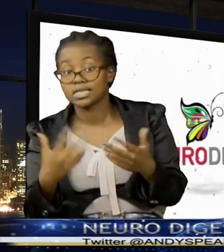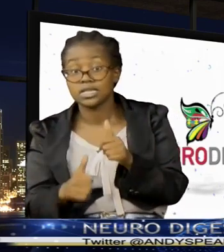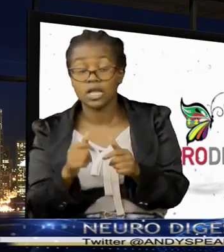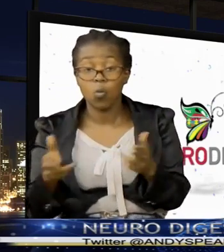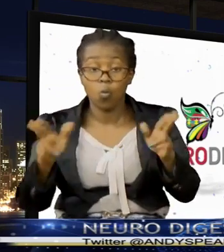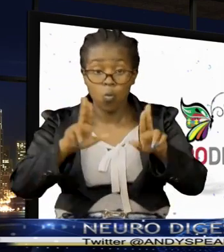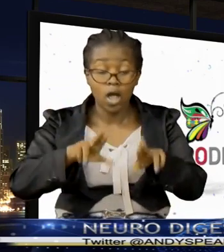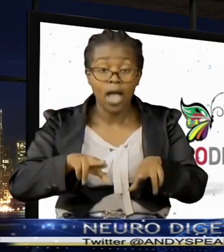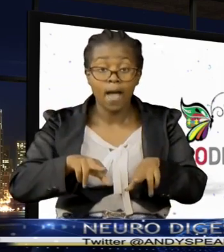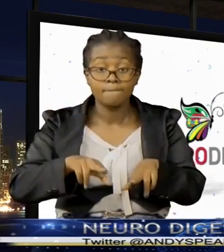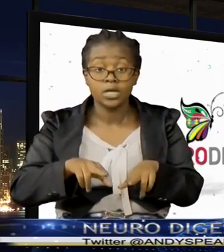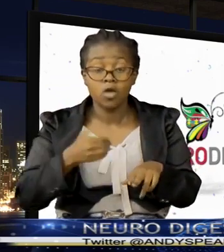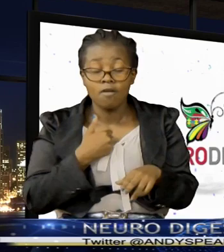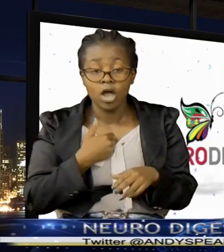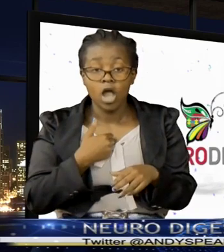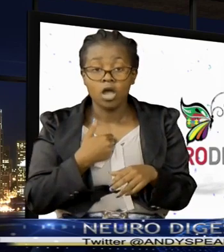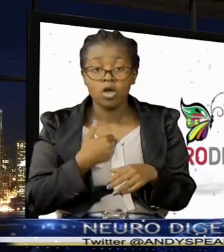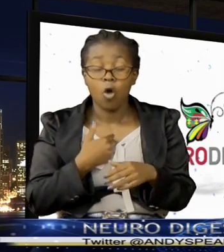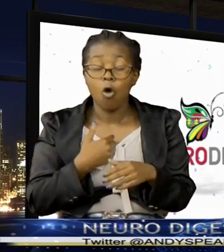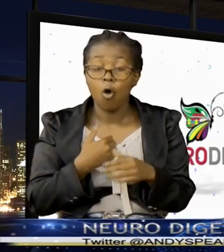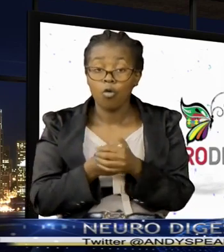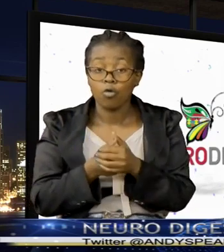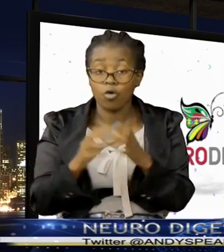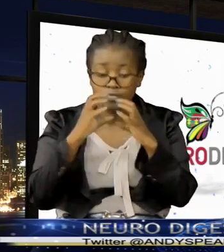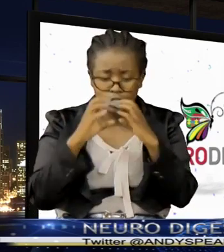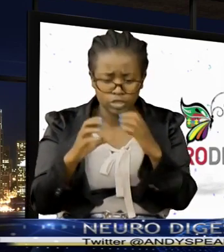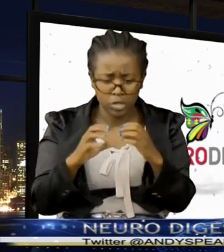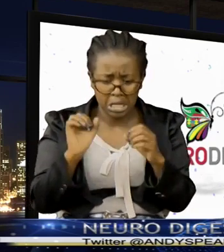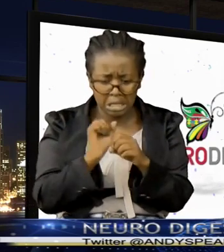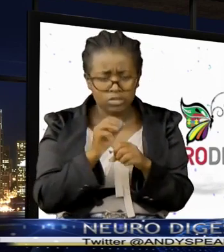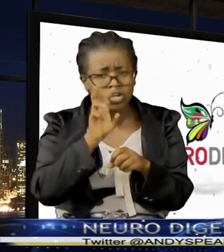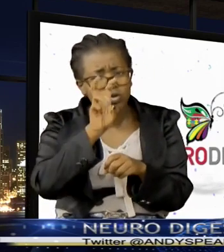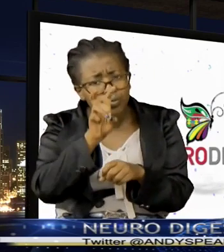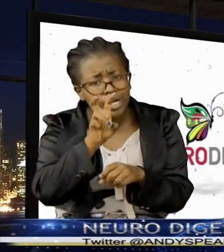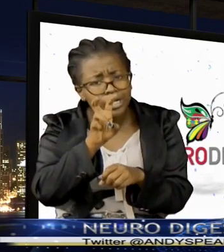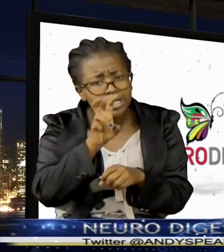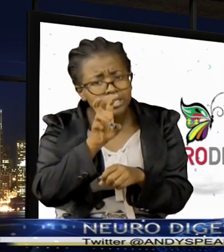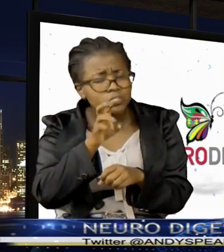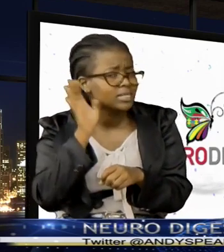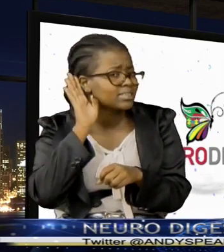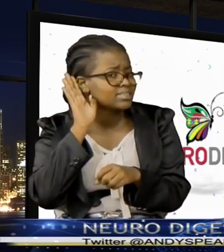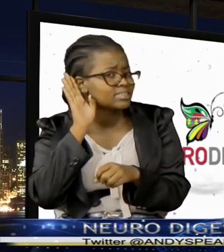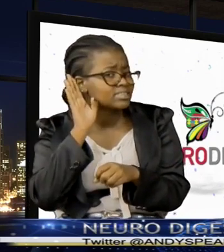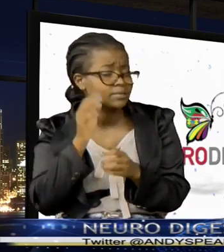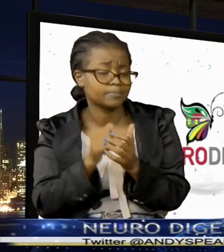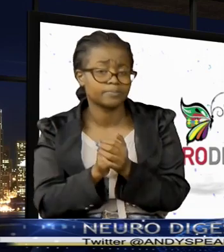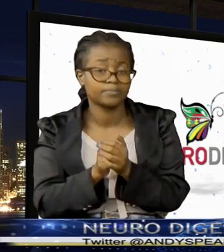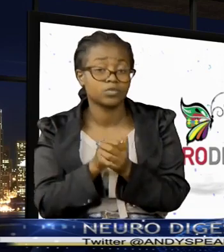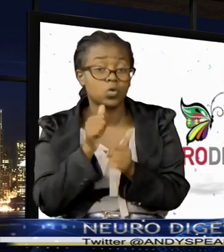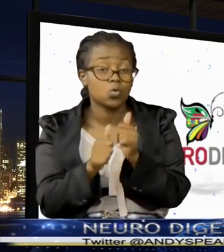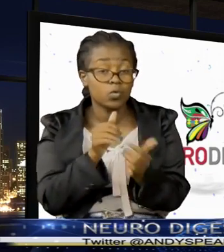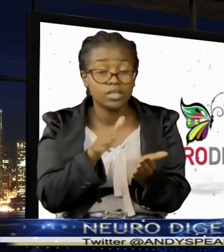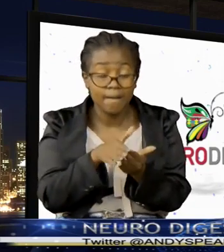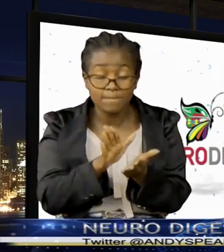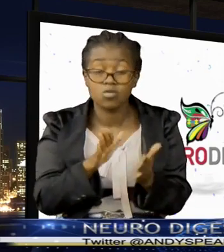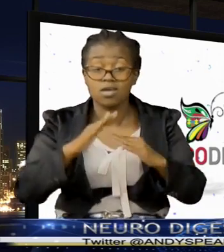having a conversation, if you're speaking to them, they can look at you and listen as they process the answer. Those are 3 things, which is more